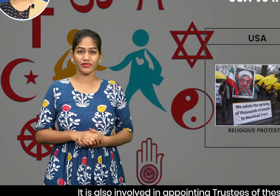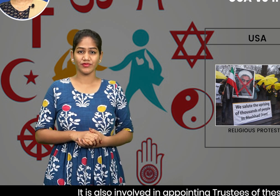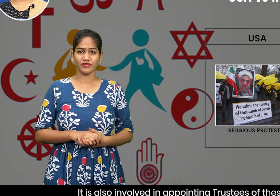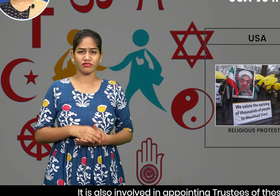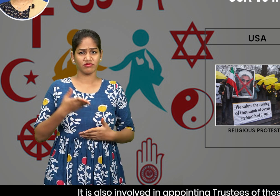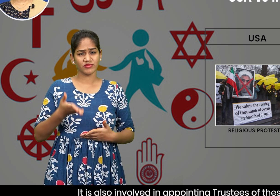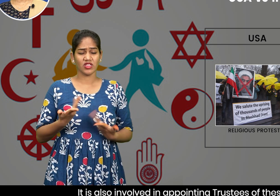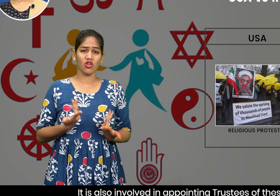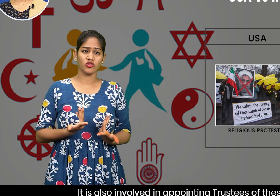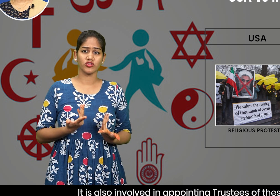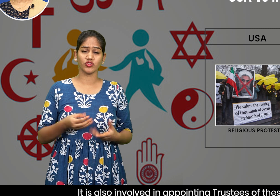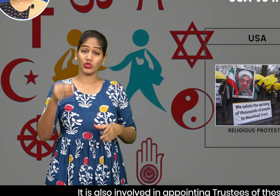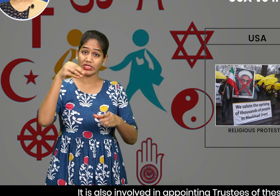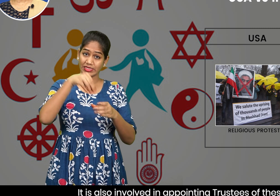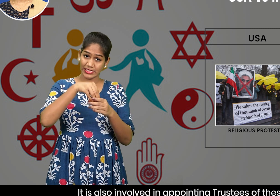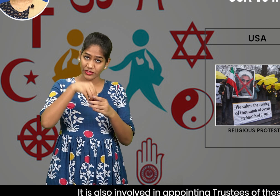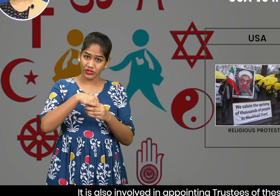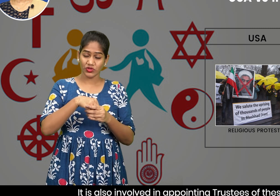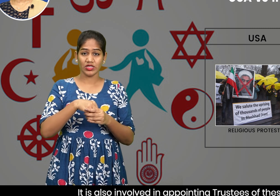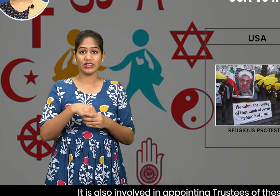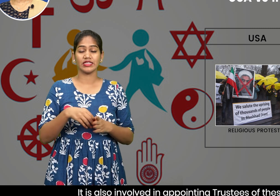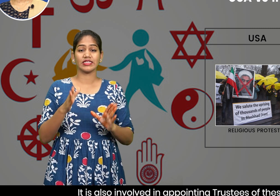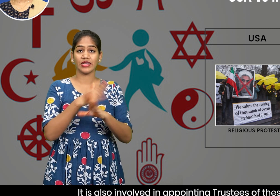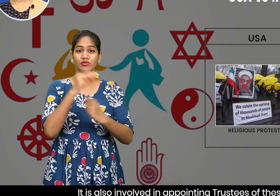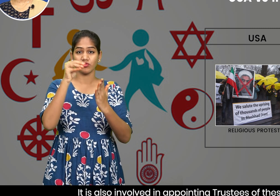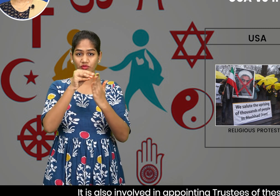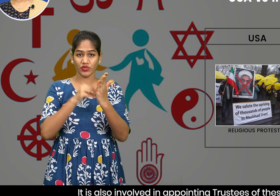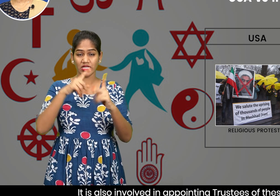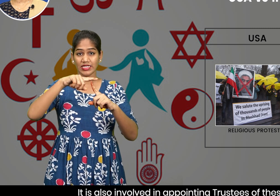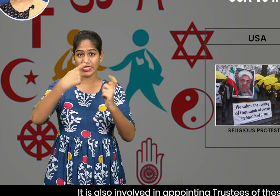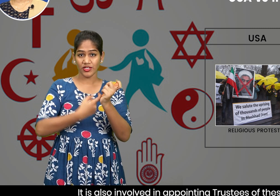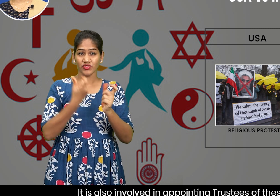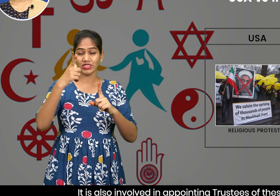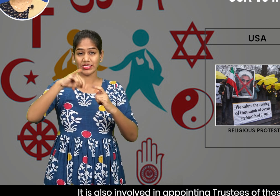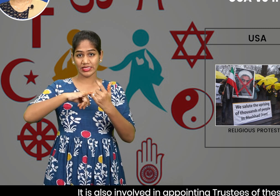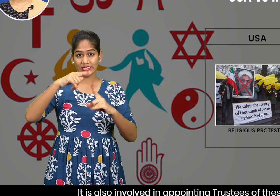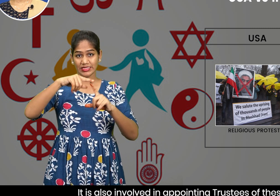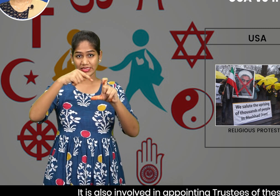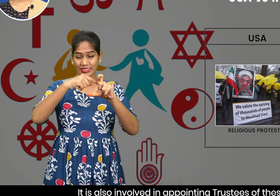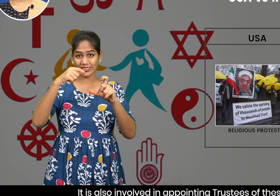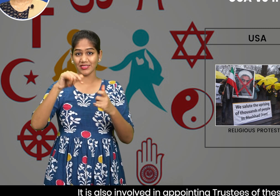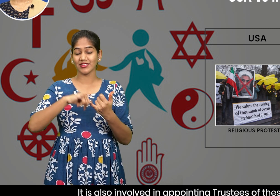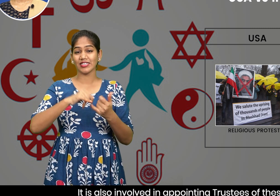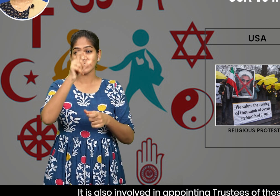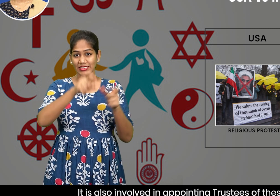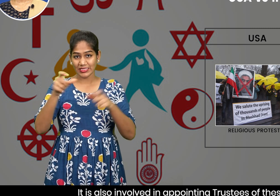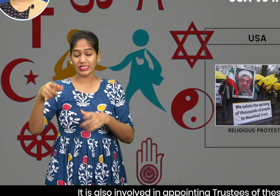It is also involved in appointing trustees of these boards.